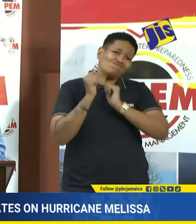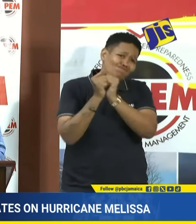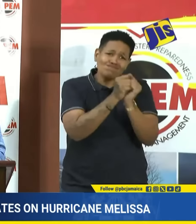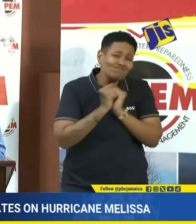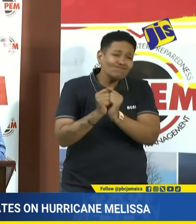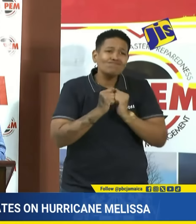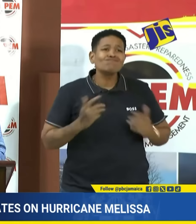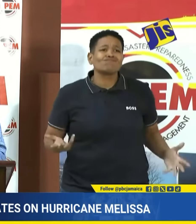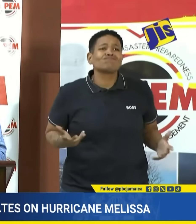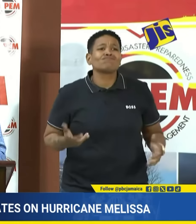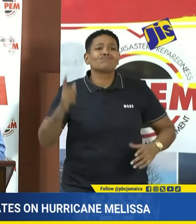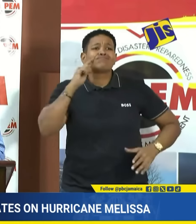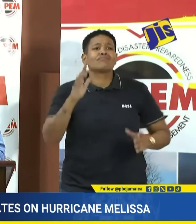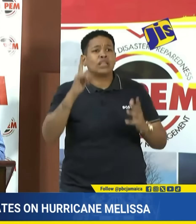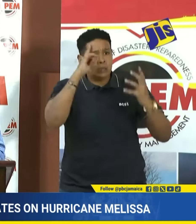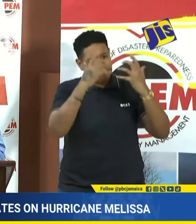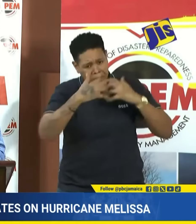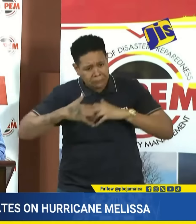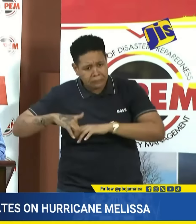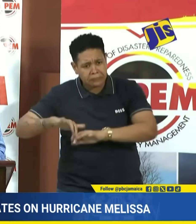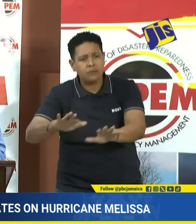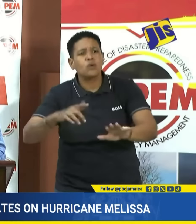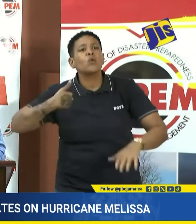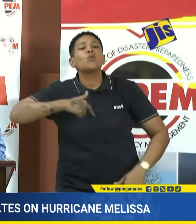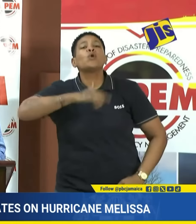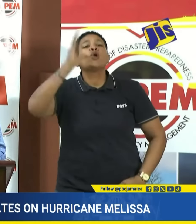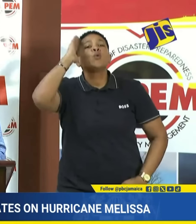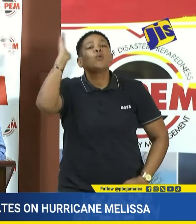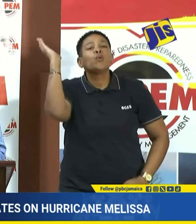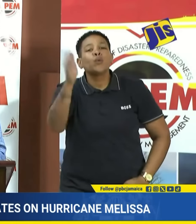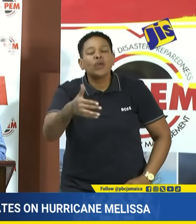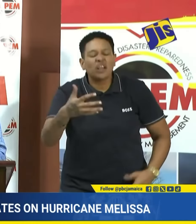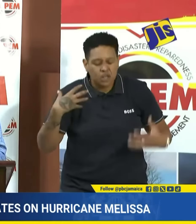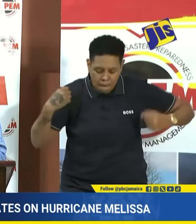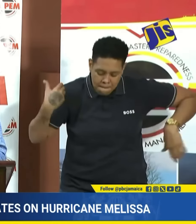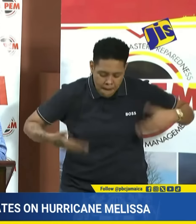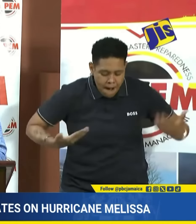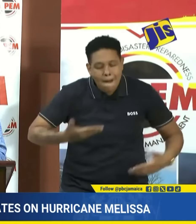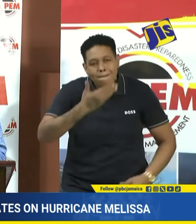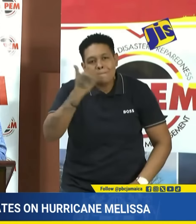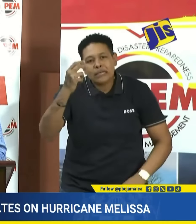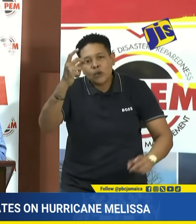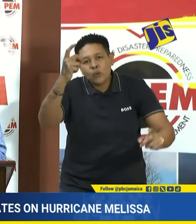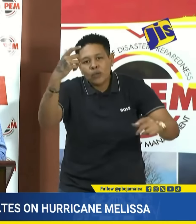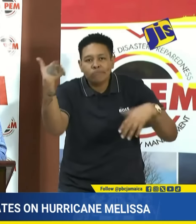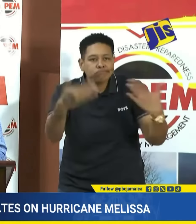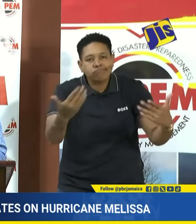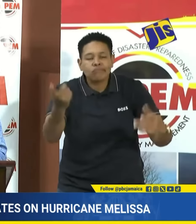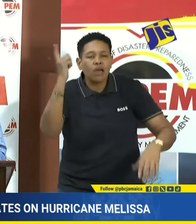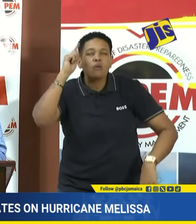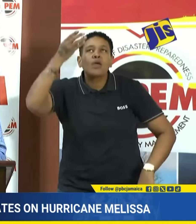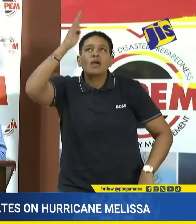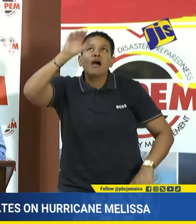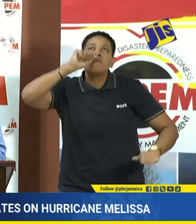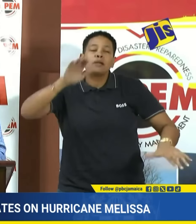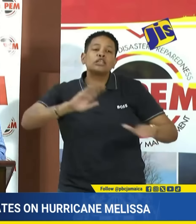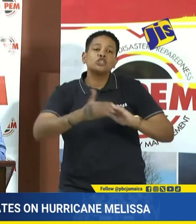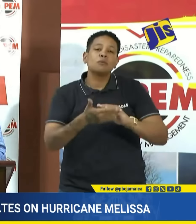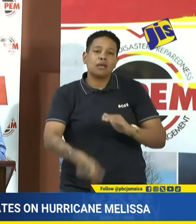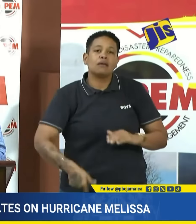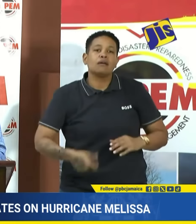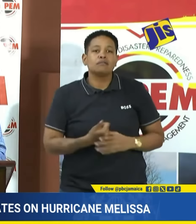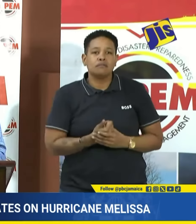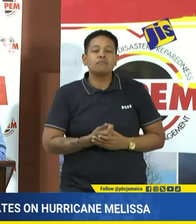unity, and in harmony, we will recover better and quicker. May God bless